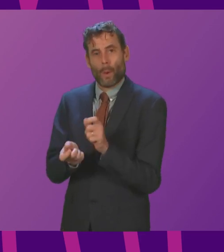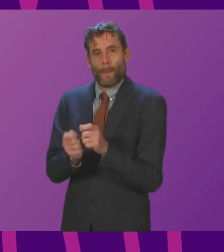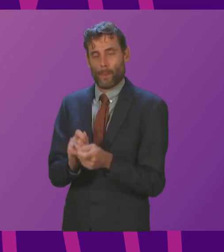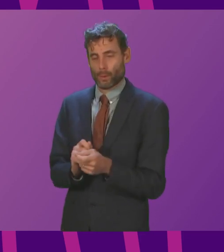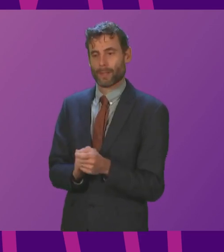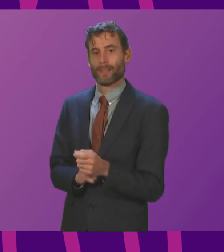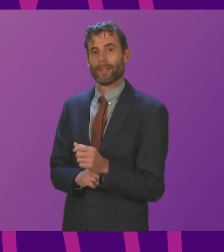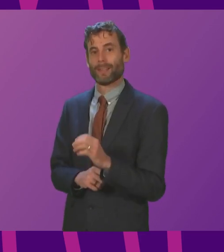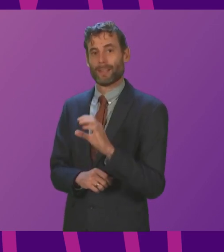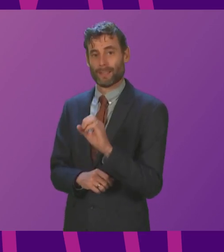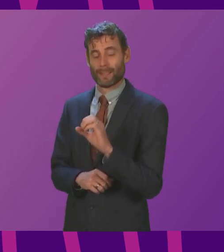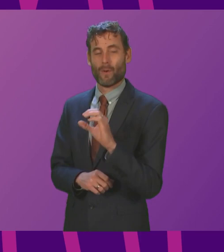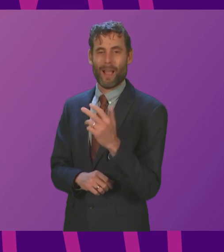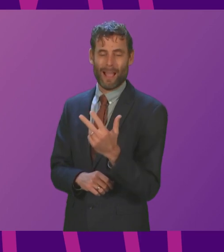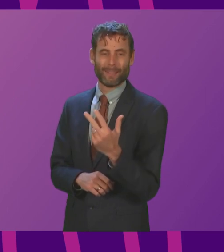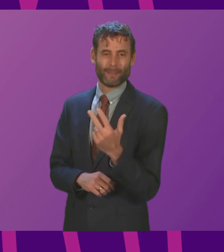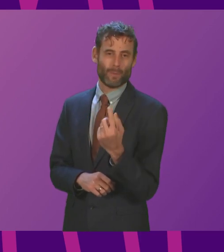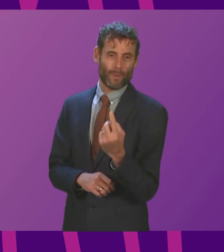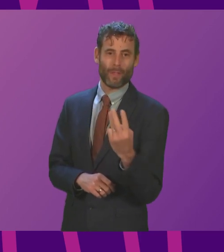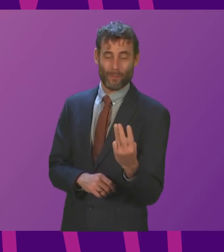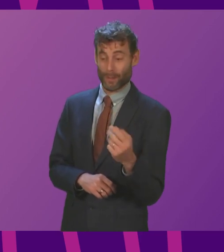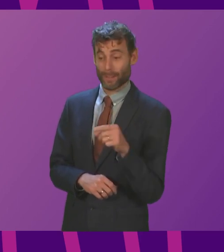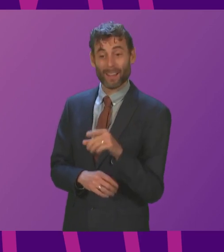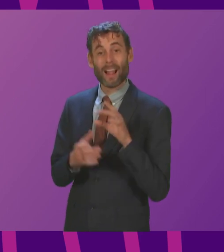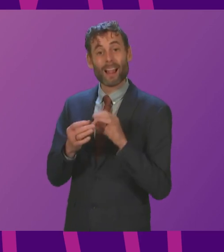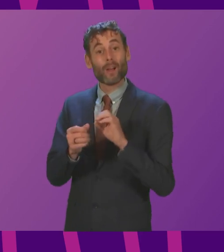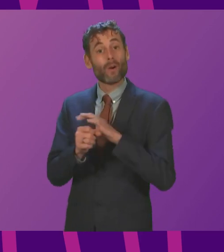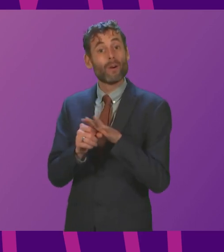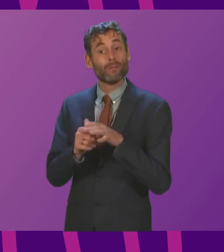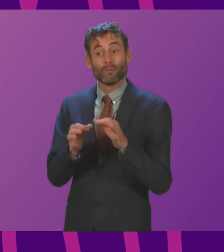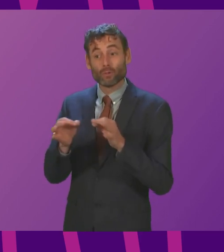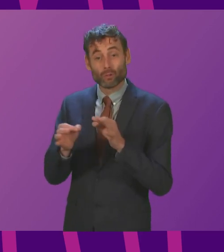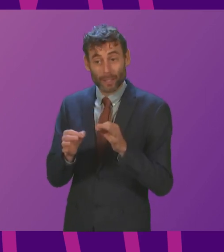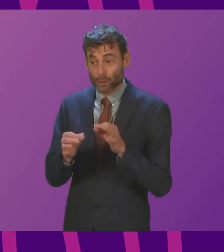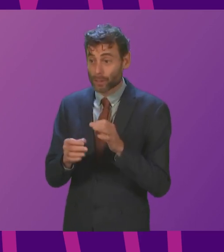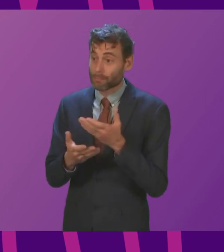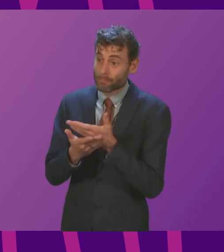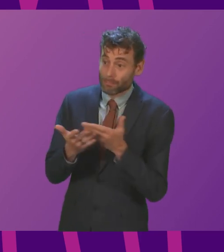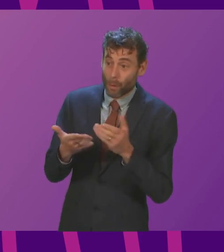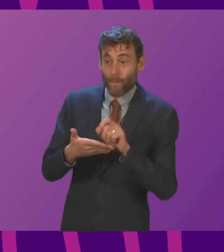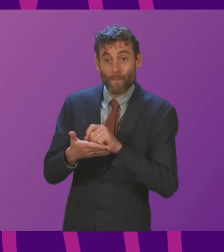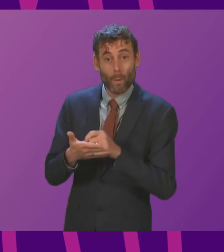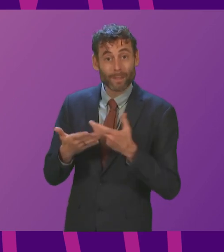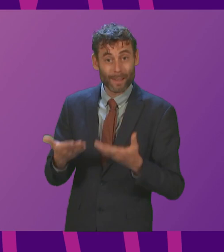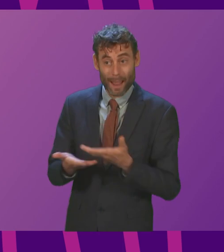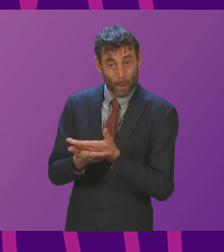1803 in the name of John Swinney on COVID recovery strategy, be agreed. Members should cast their votes now.